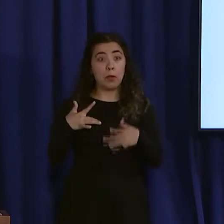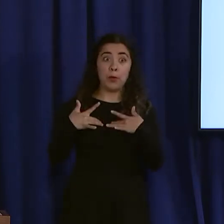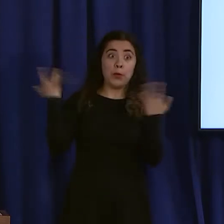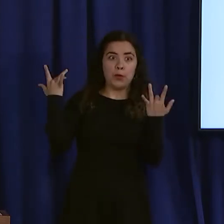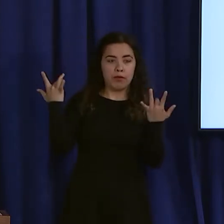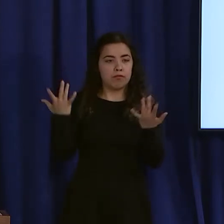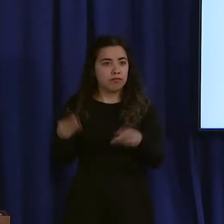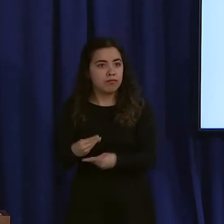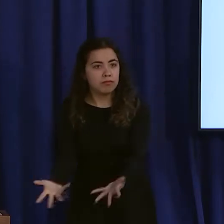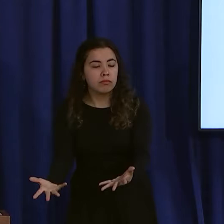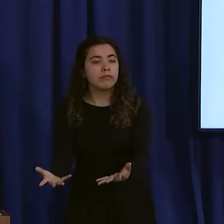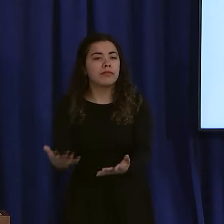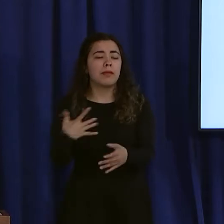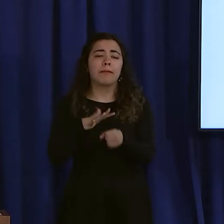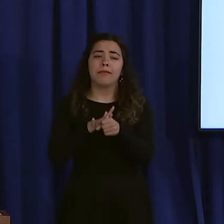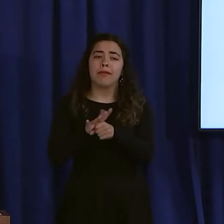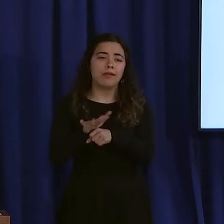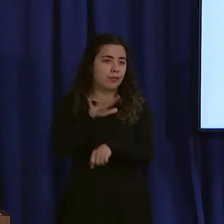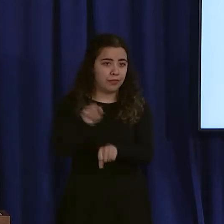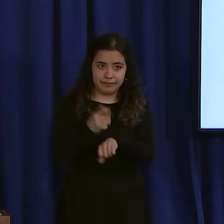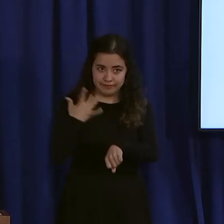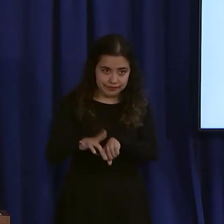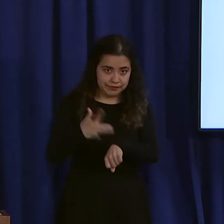So again,